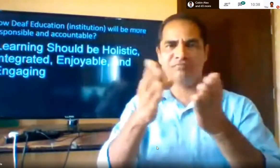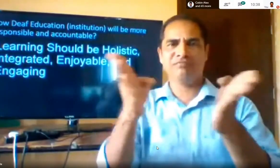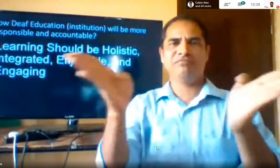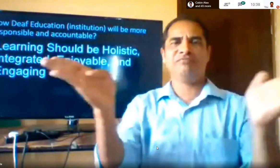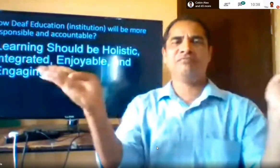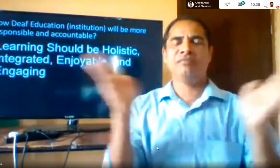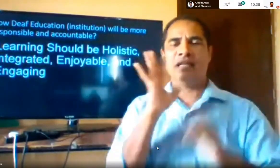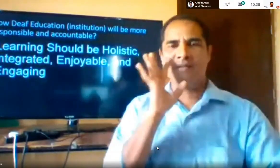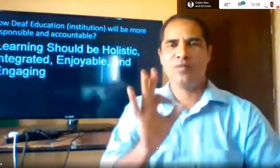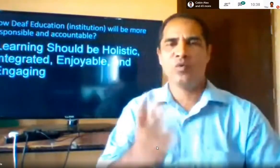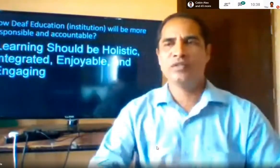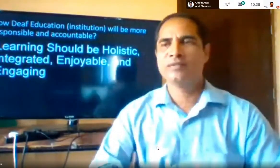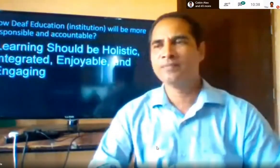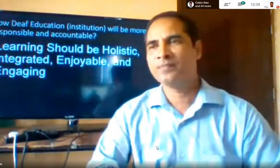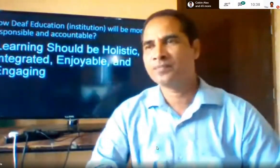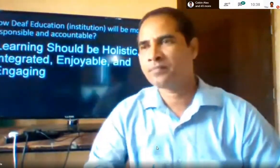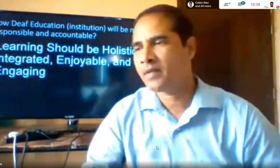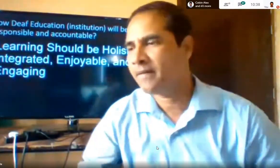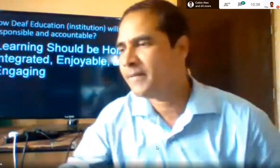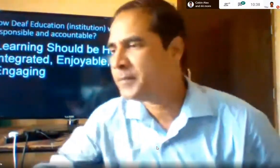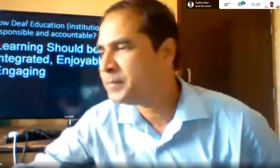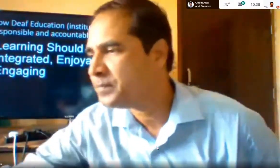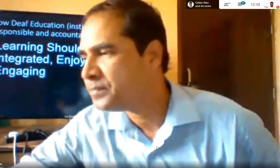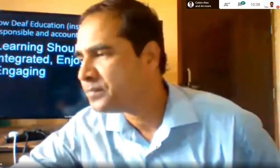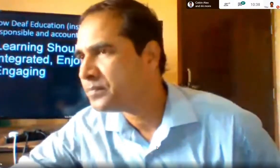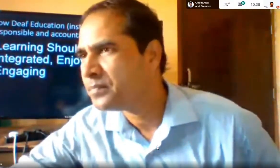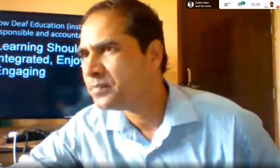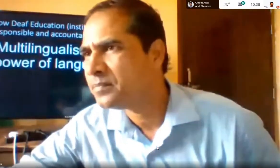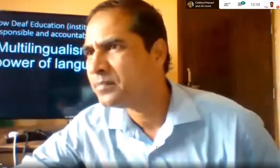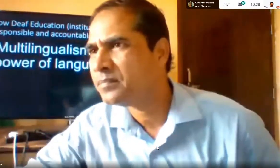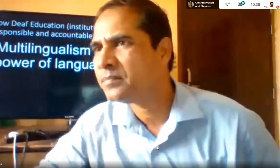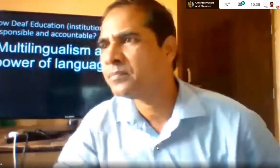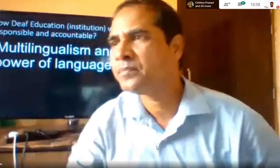We have to learn everything. We have to be general about everything.